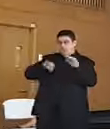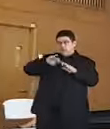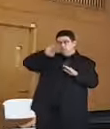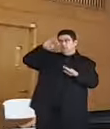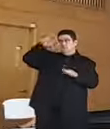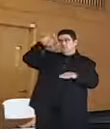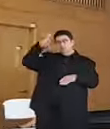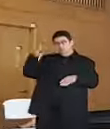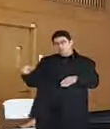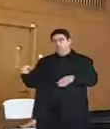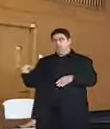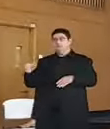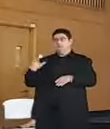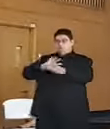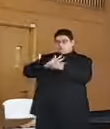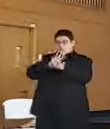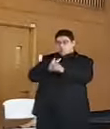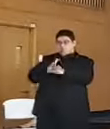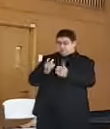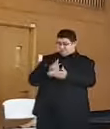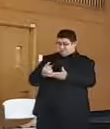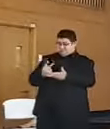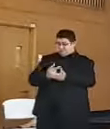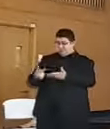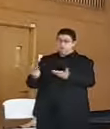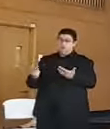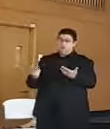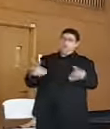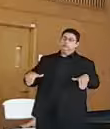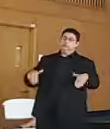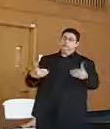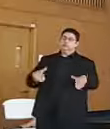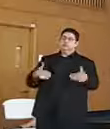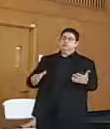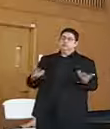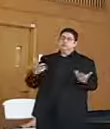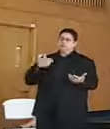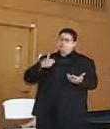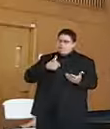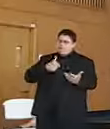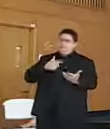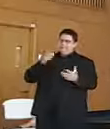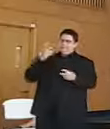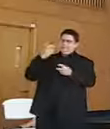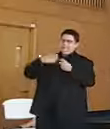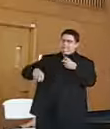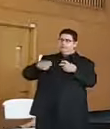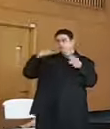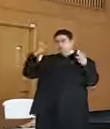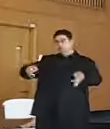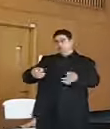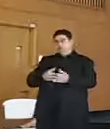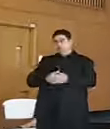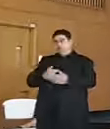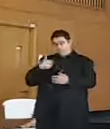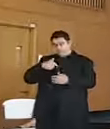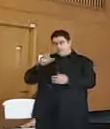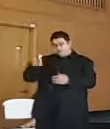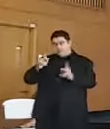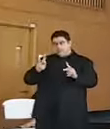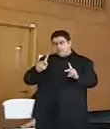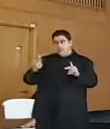our community in the next week or two, then we're gonna be making some tough decisions. We need people to wear masks.